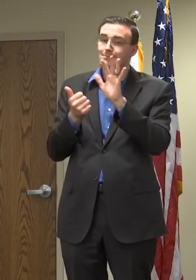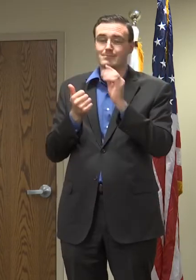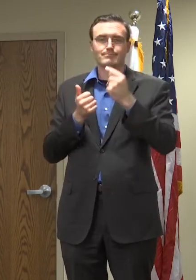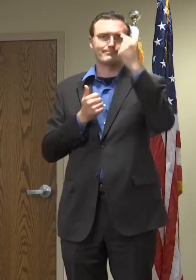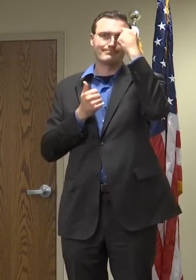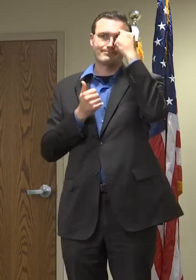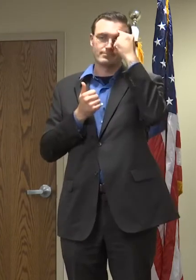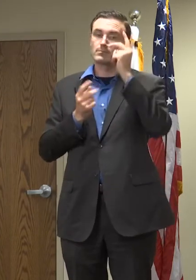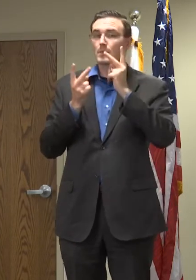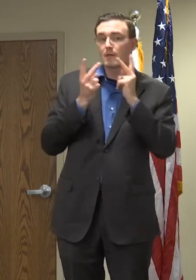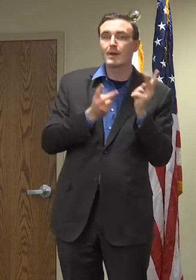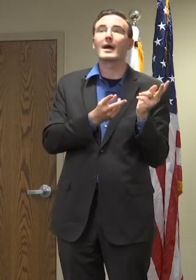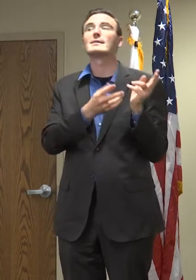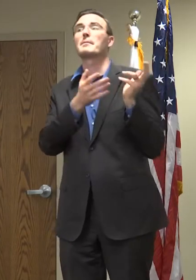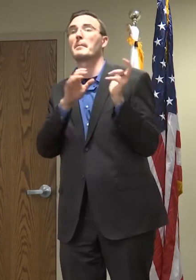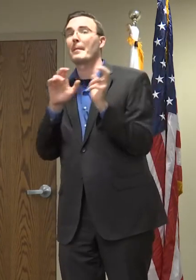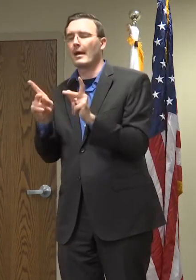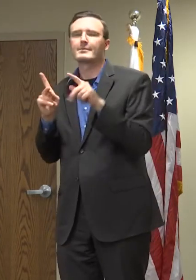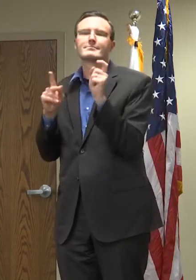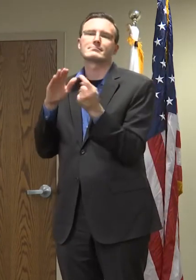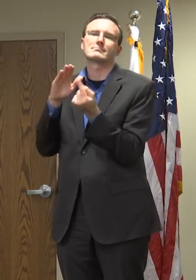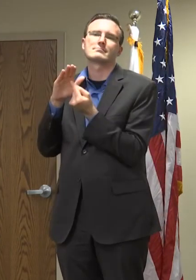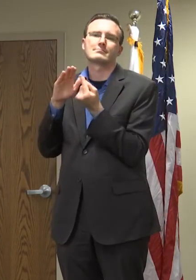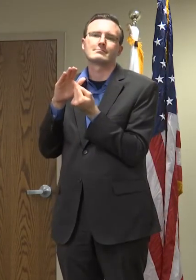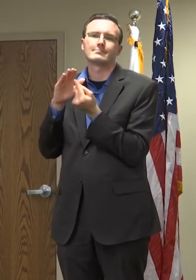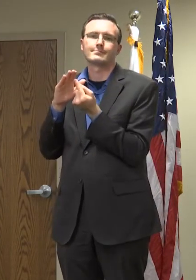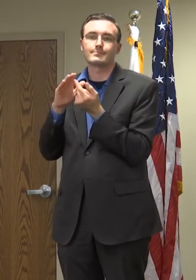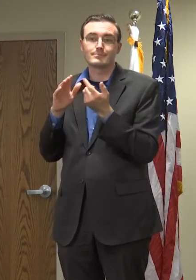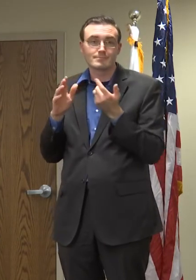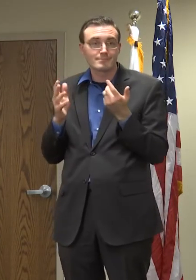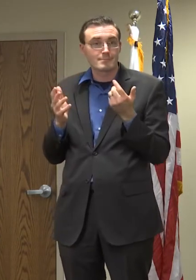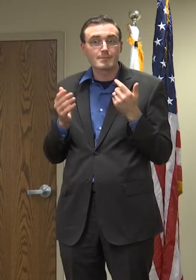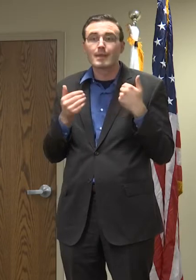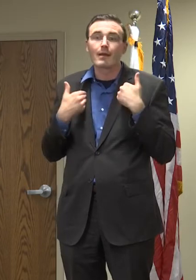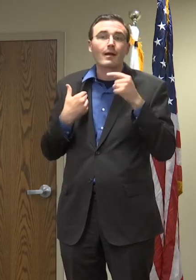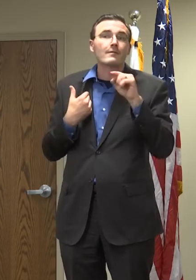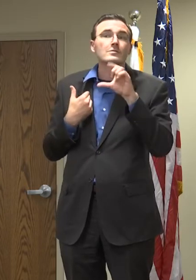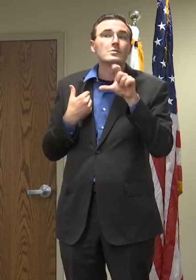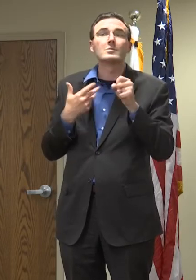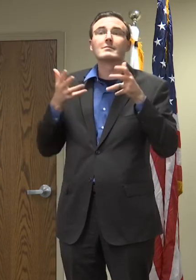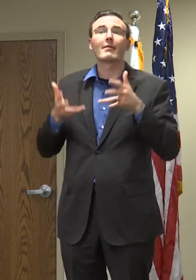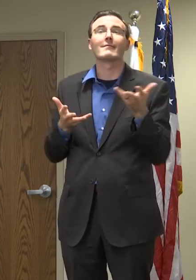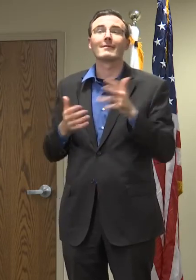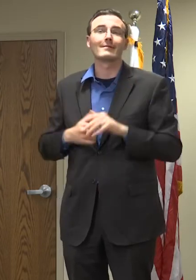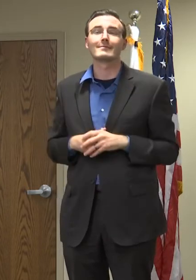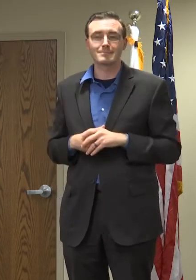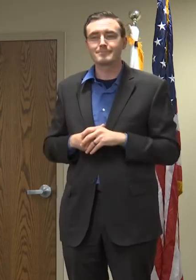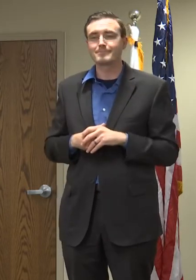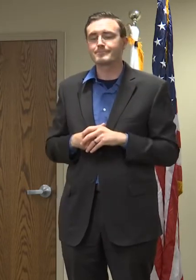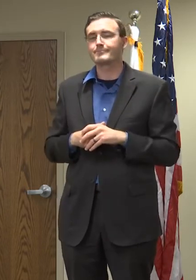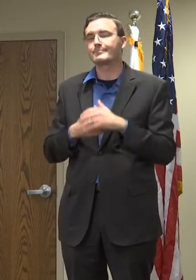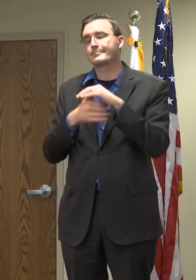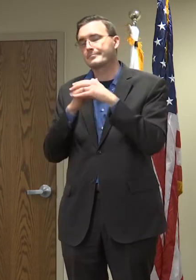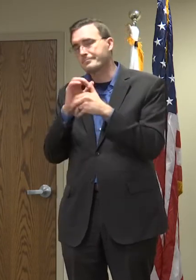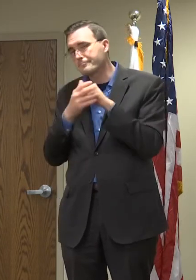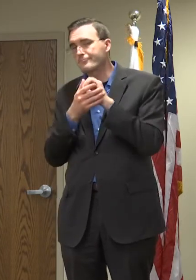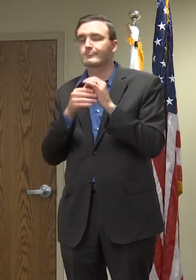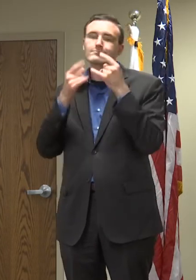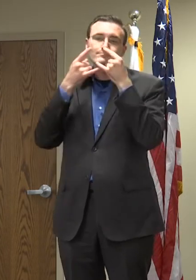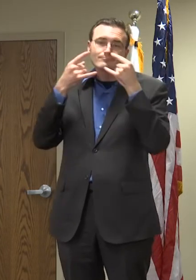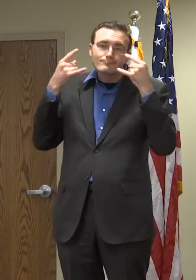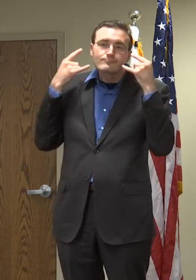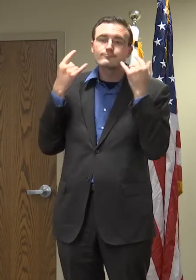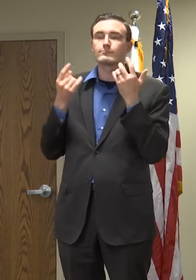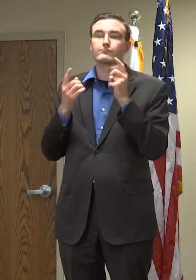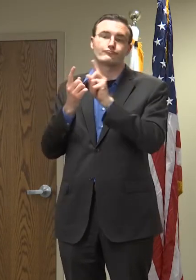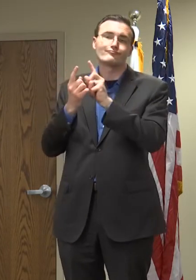The only tools we have left are things like masking, hand washing, social distancing. And what we don't want to have to